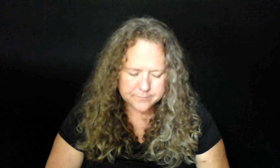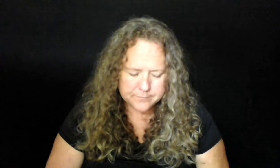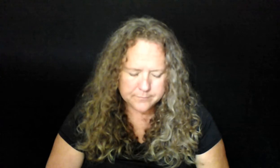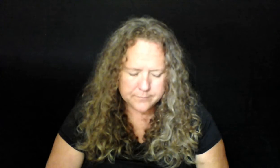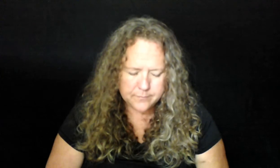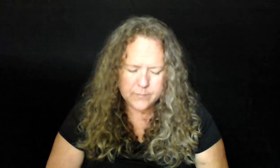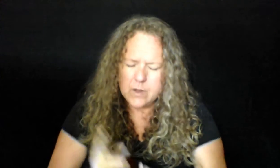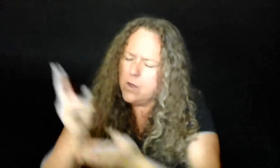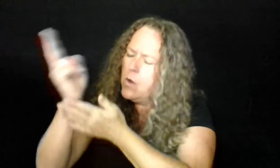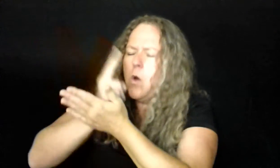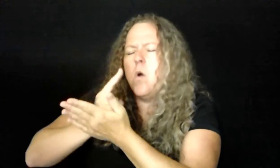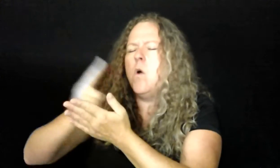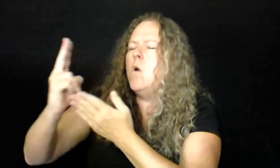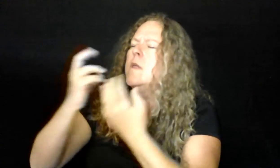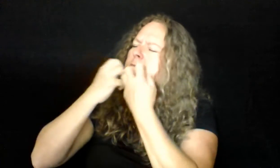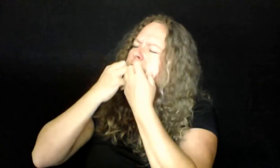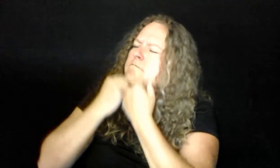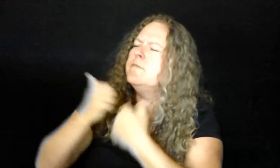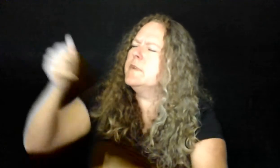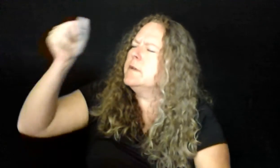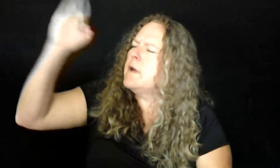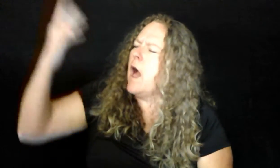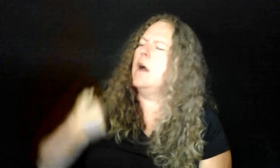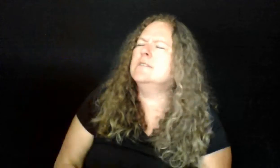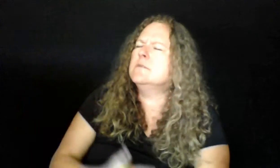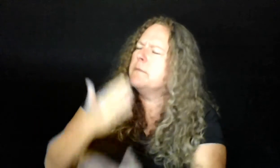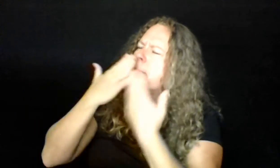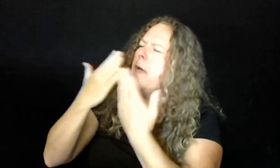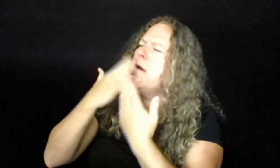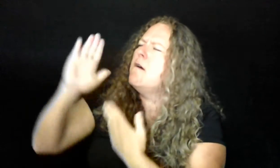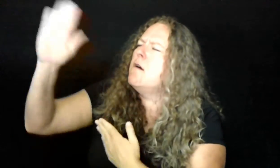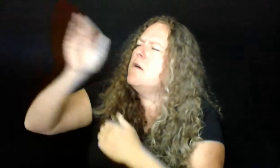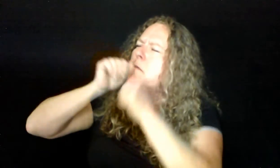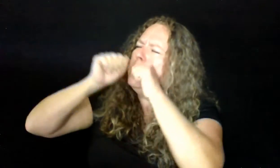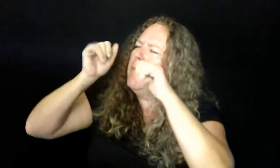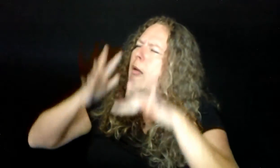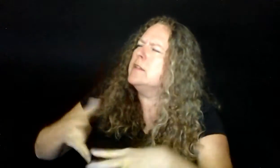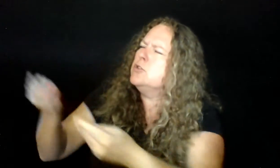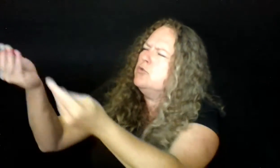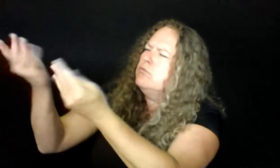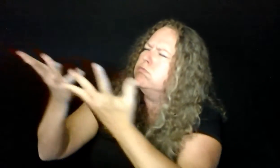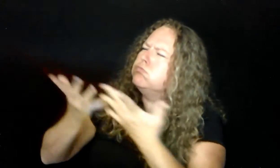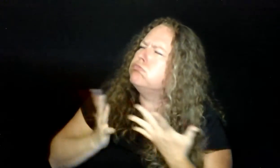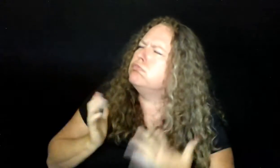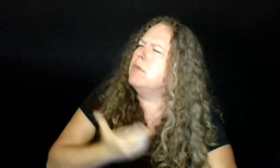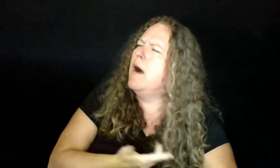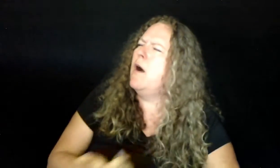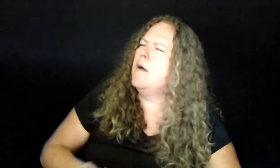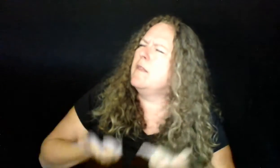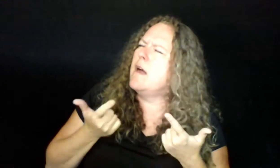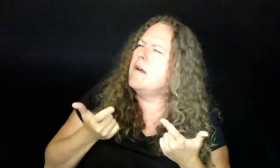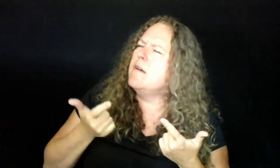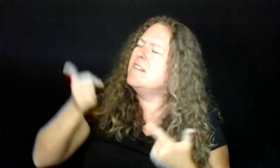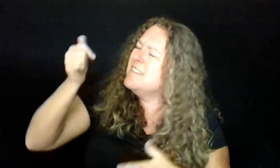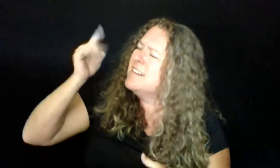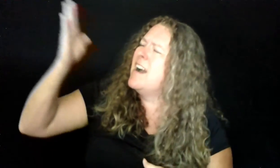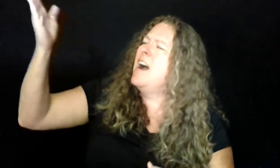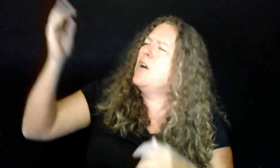Holy and gracious God, we are so grateful for the blessings that you pour out in our lives. Now be with us. Give us your